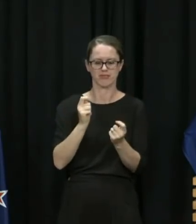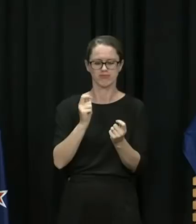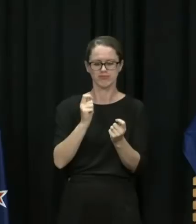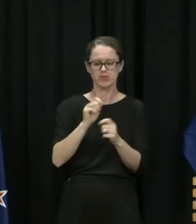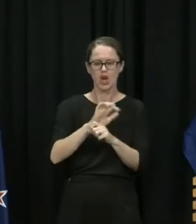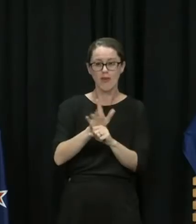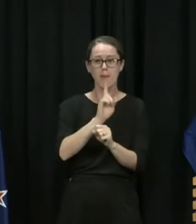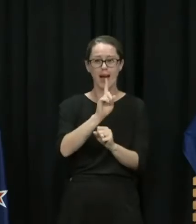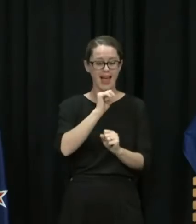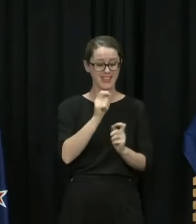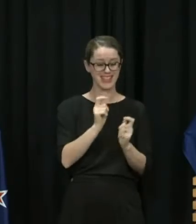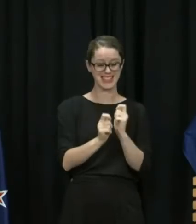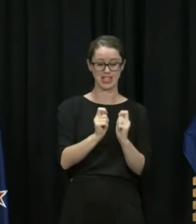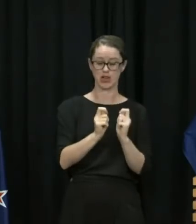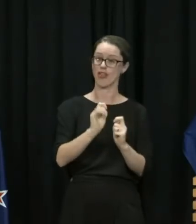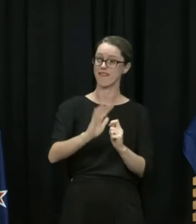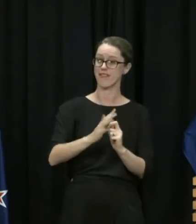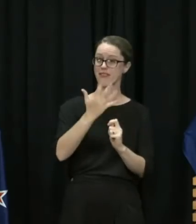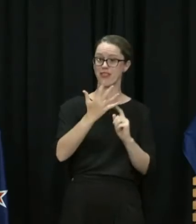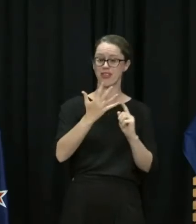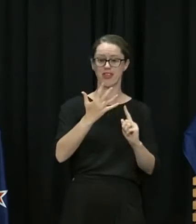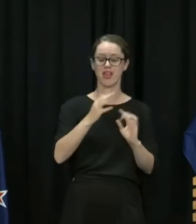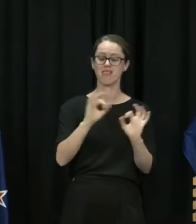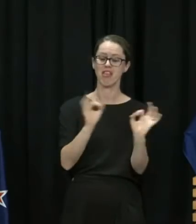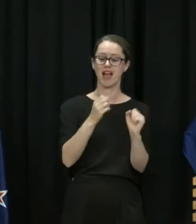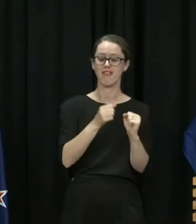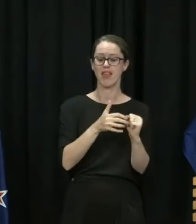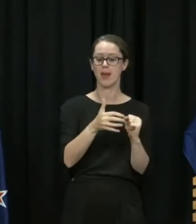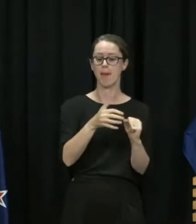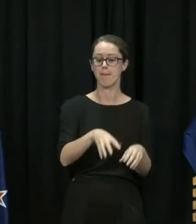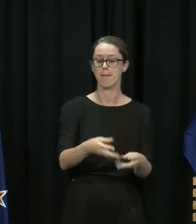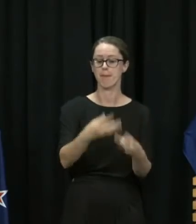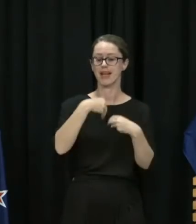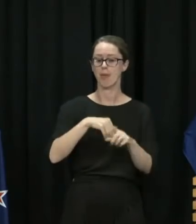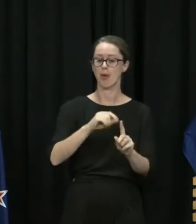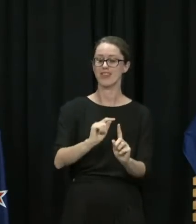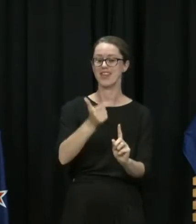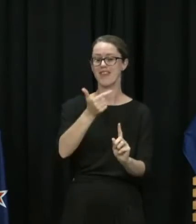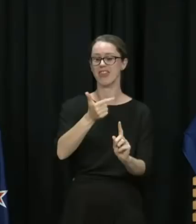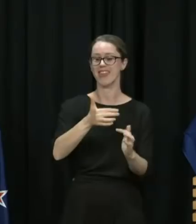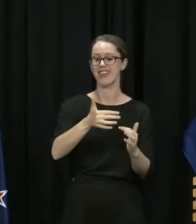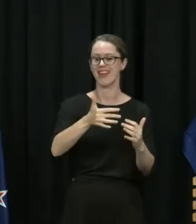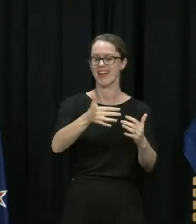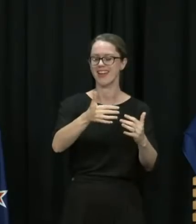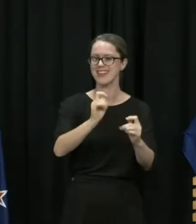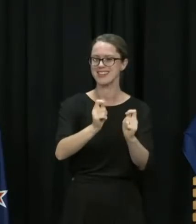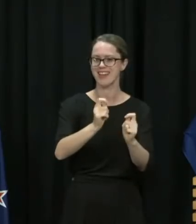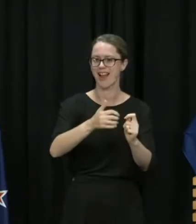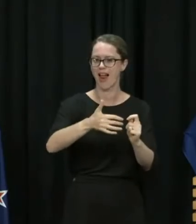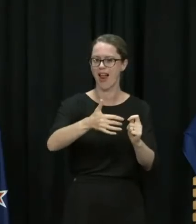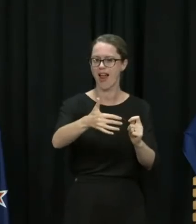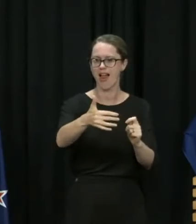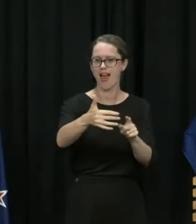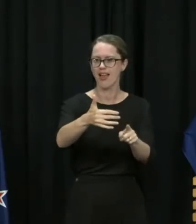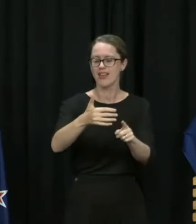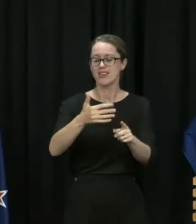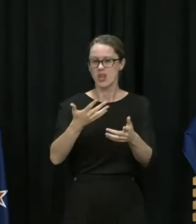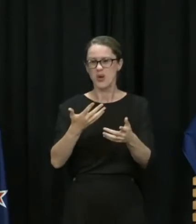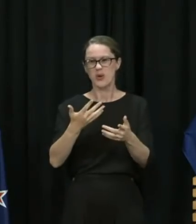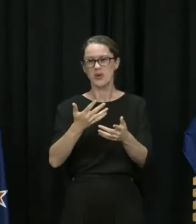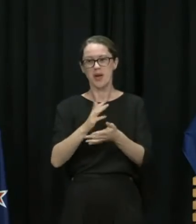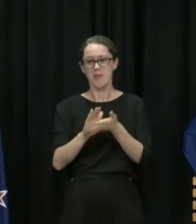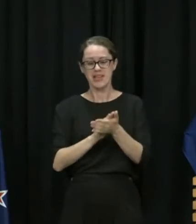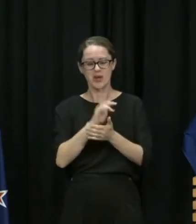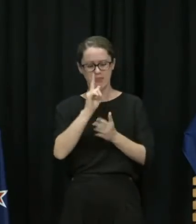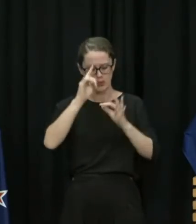on the 5th, pick it up on the 7th, and still wait a week till they're tested again. So we do tell people they have to keep an eye out